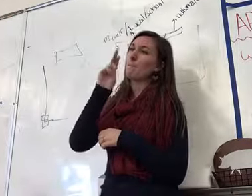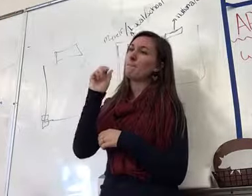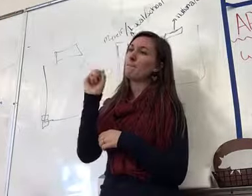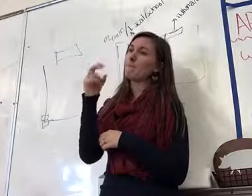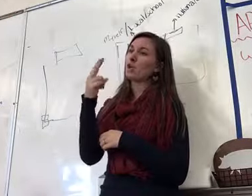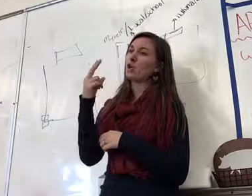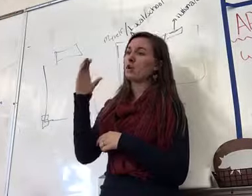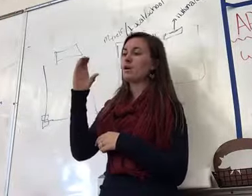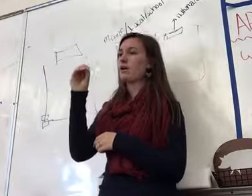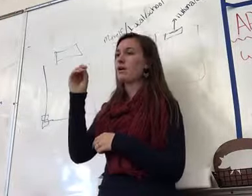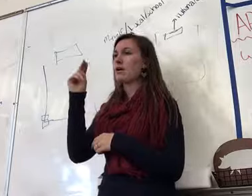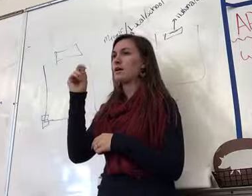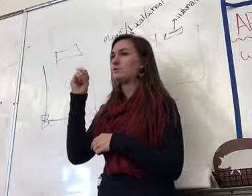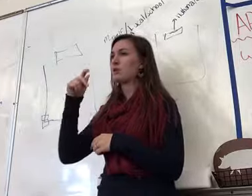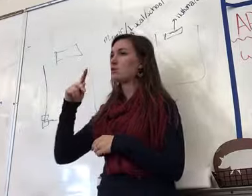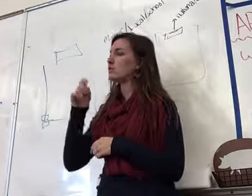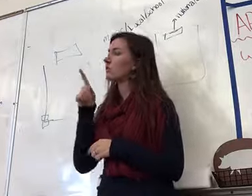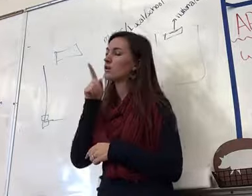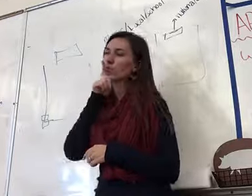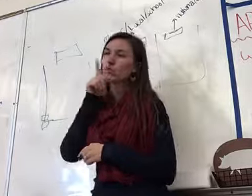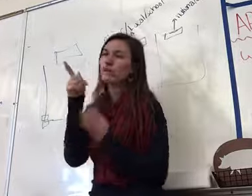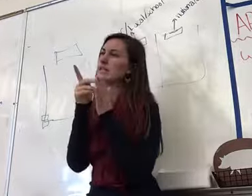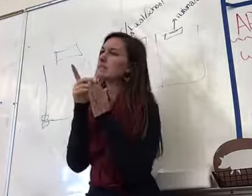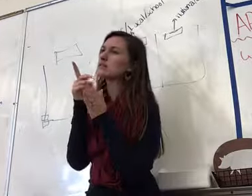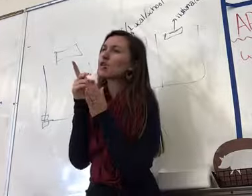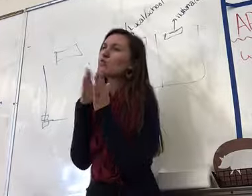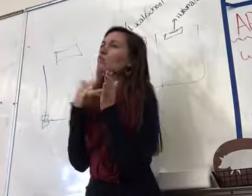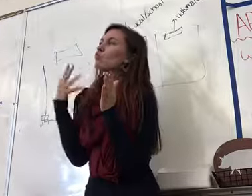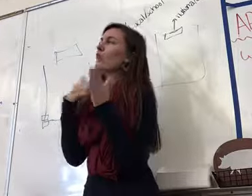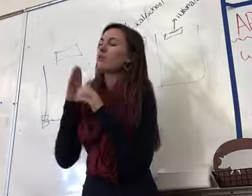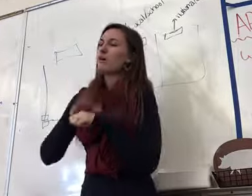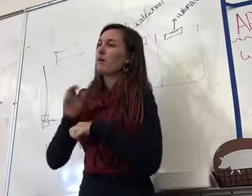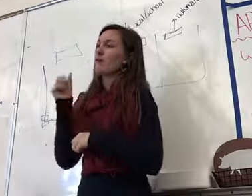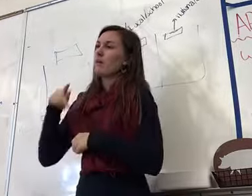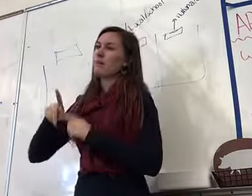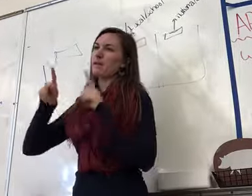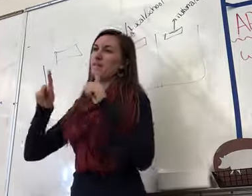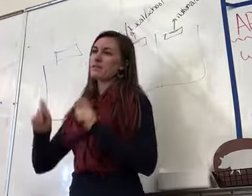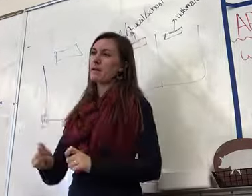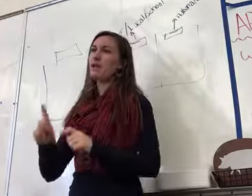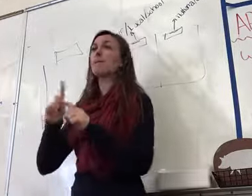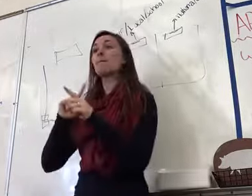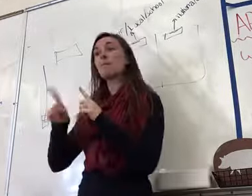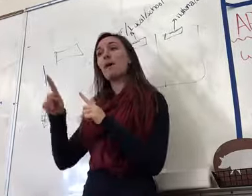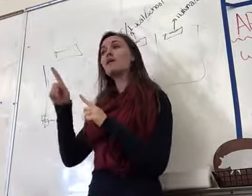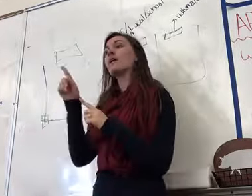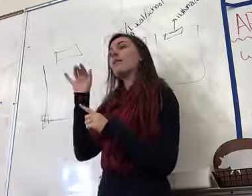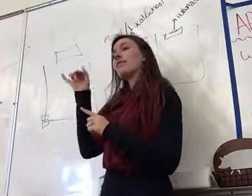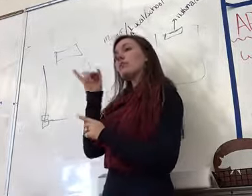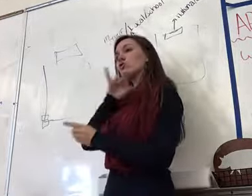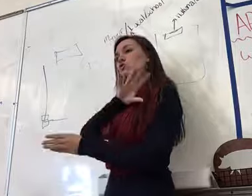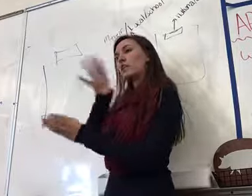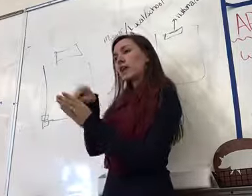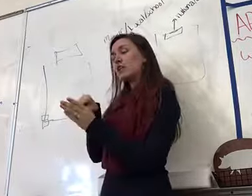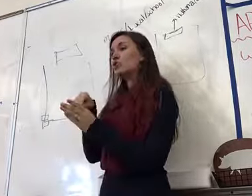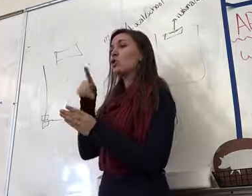unlikely to be on the AP exam as much, these are the pensions. So remember, you fought in the Revolutionary War under the impression you would later be